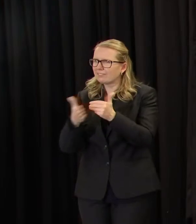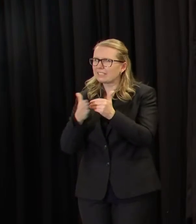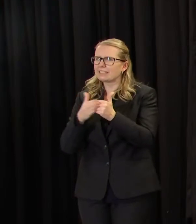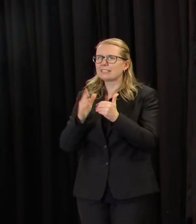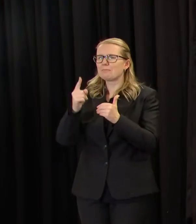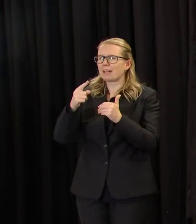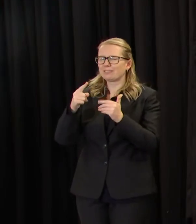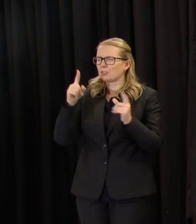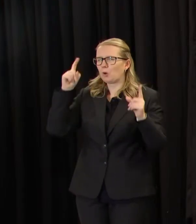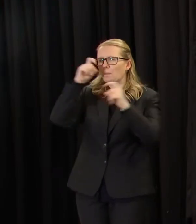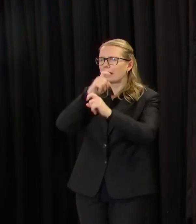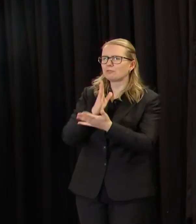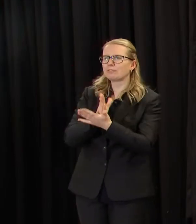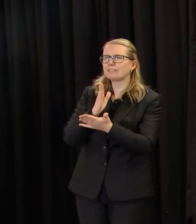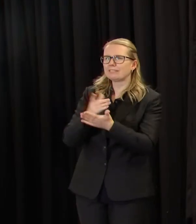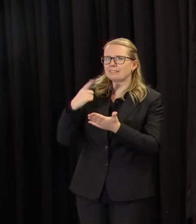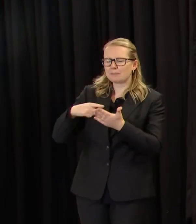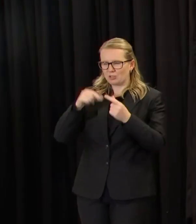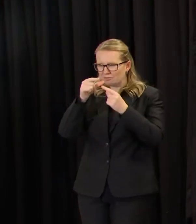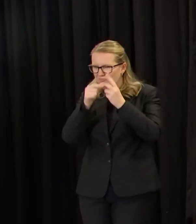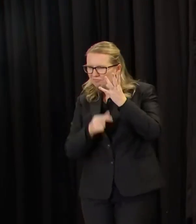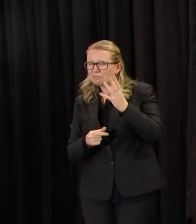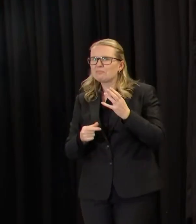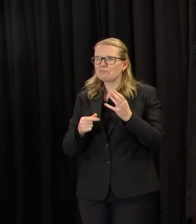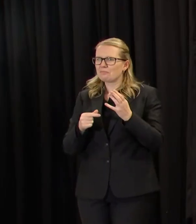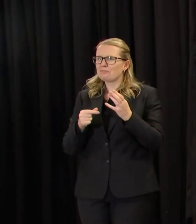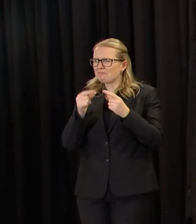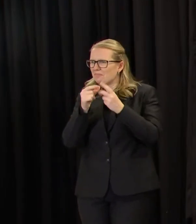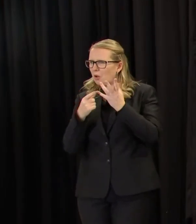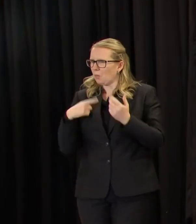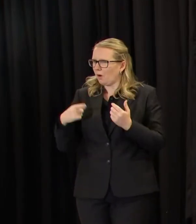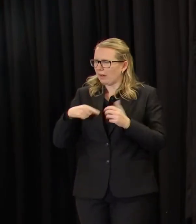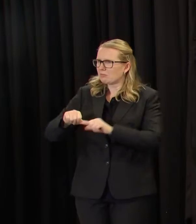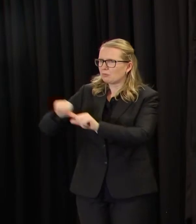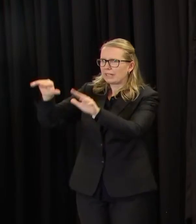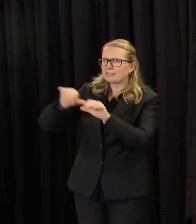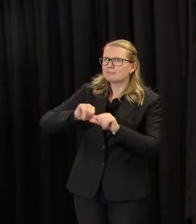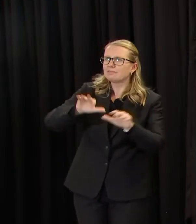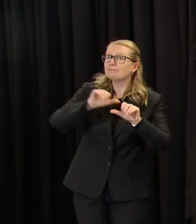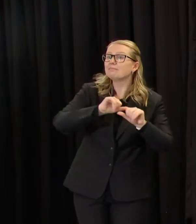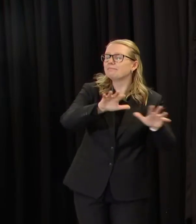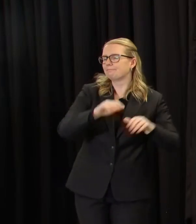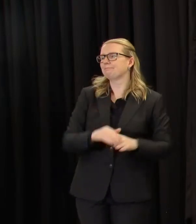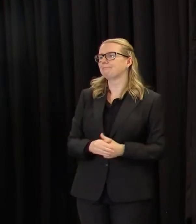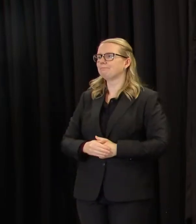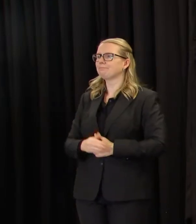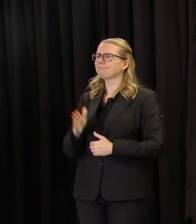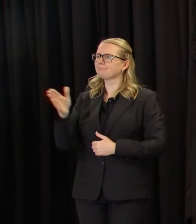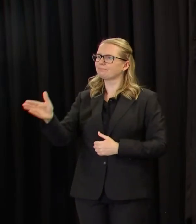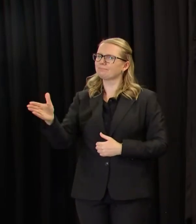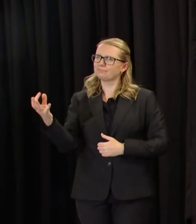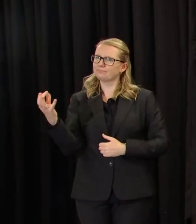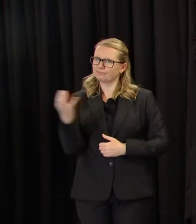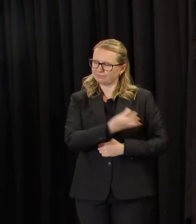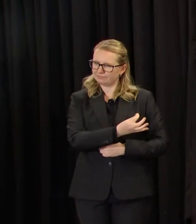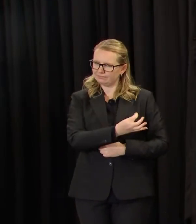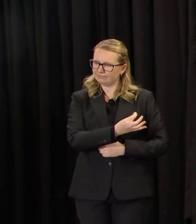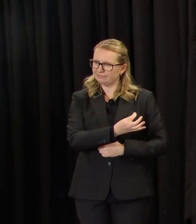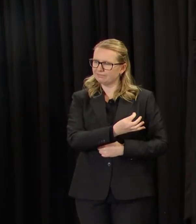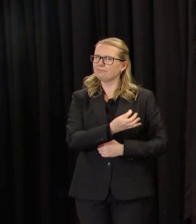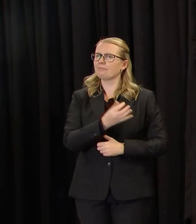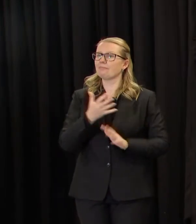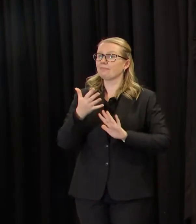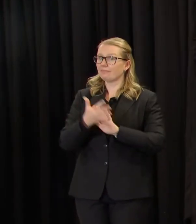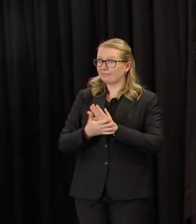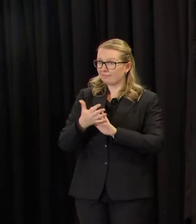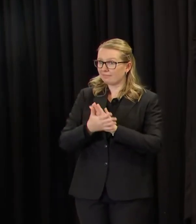of these decisions, all of these choices, all of these phenomena contribute to more cases. If that's the case, then are we